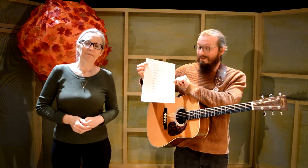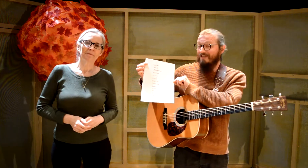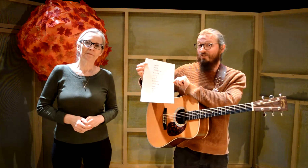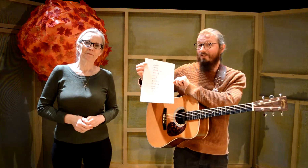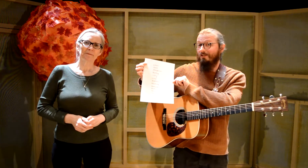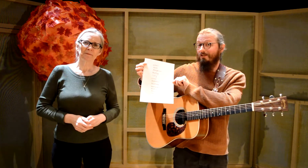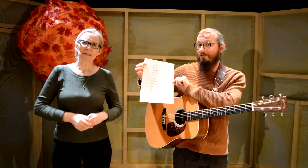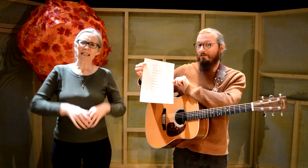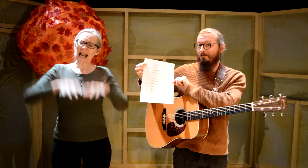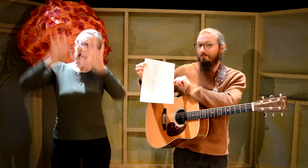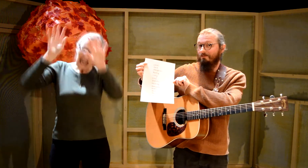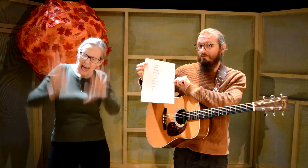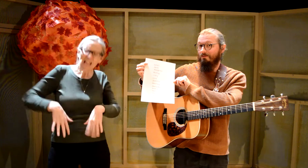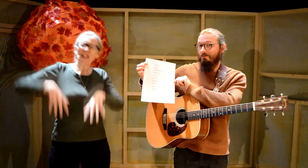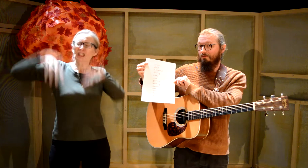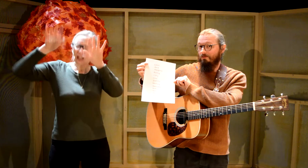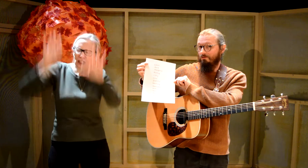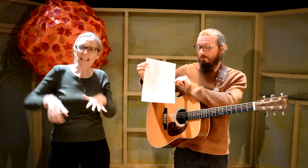lashing,